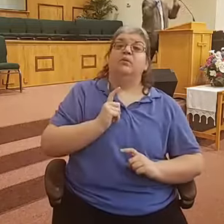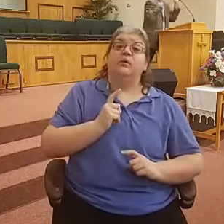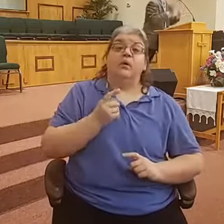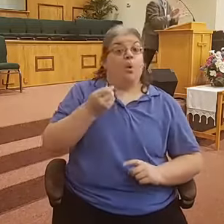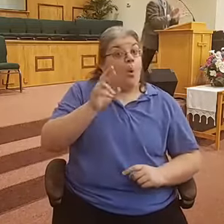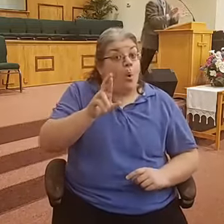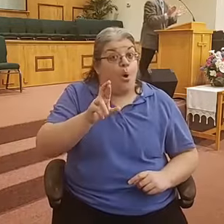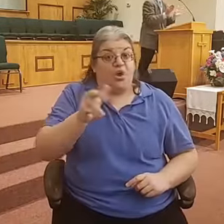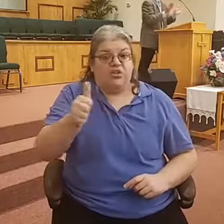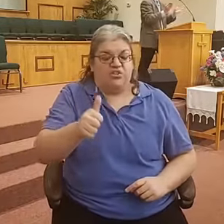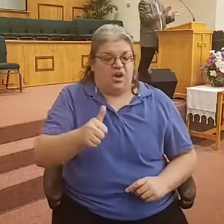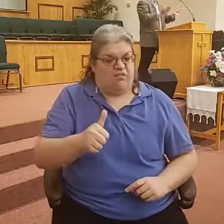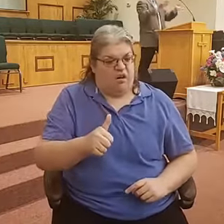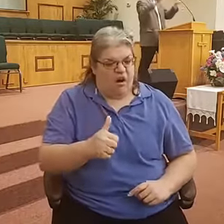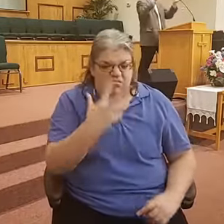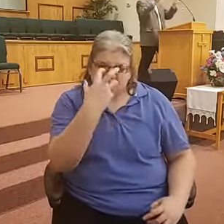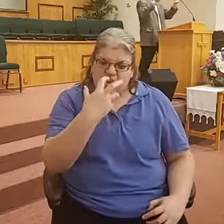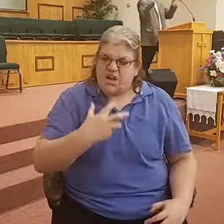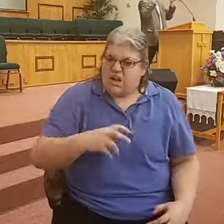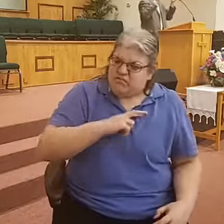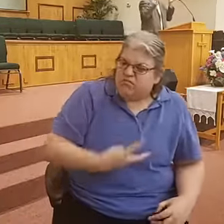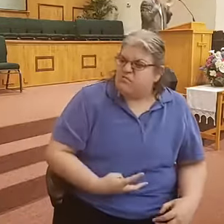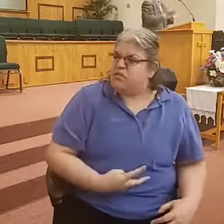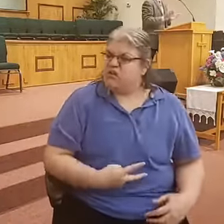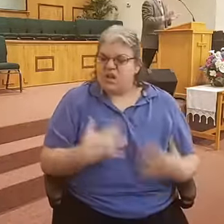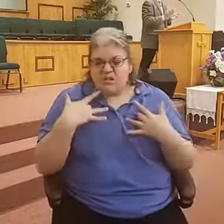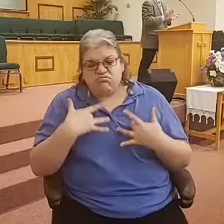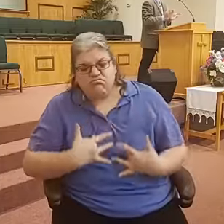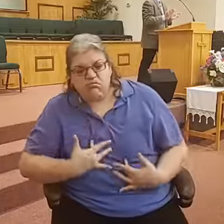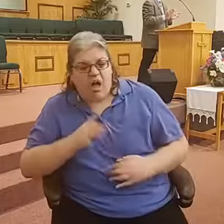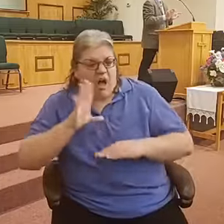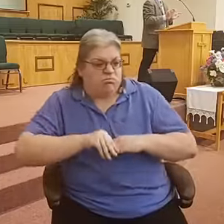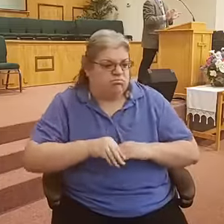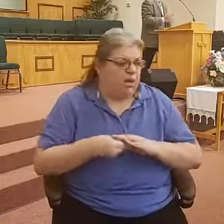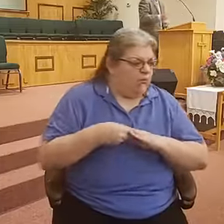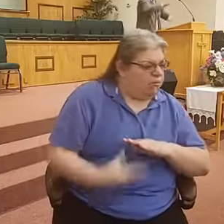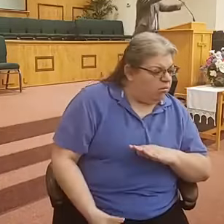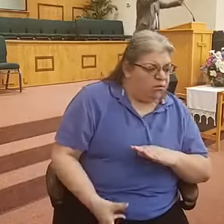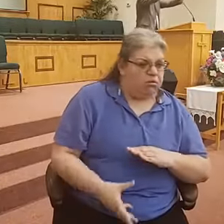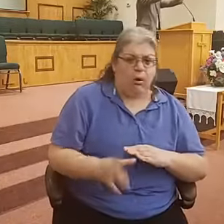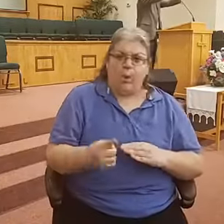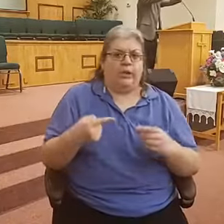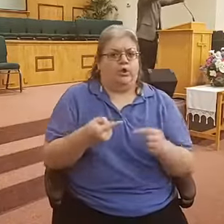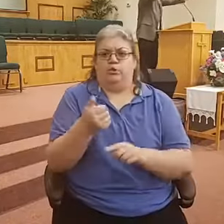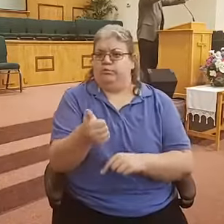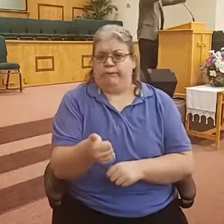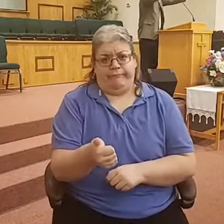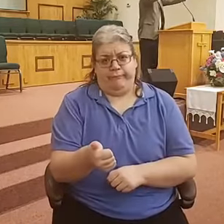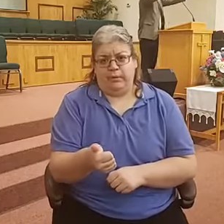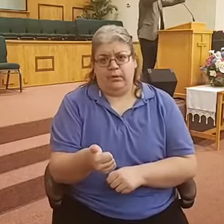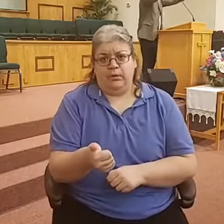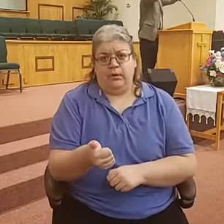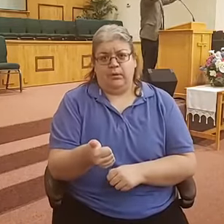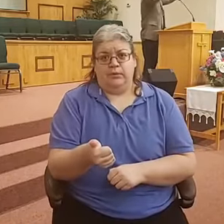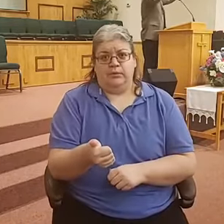you can let your spirit be quenched, and it's only going to hurt you. But